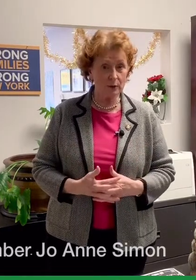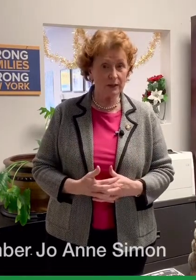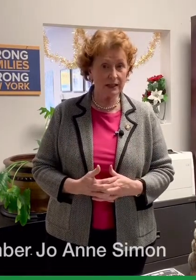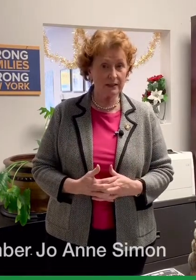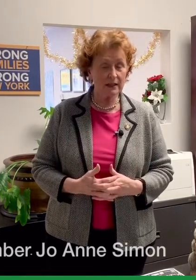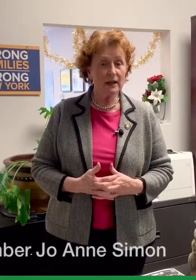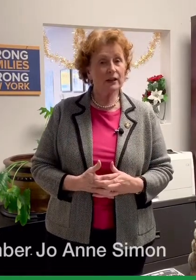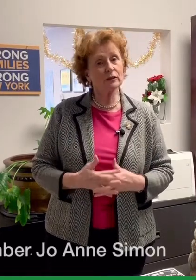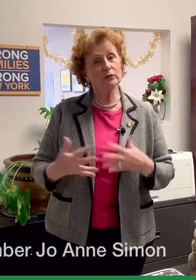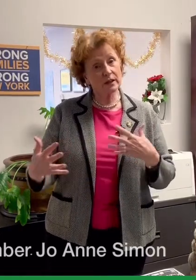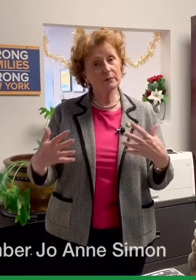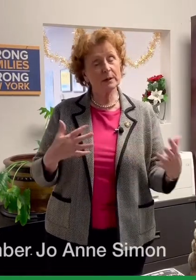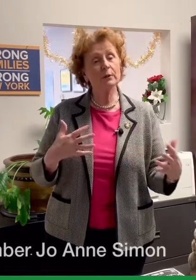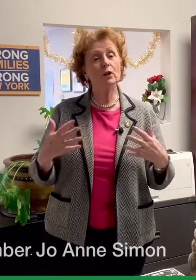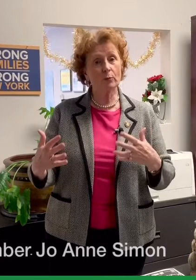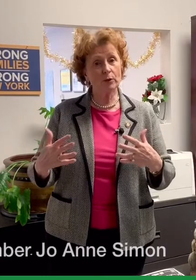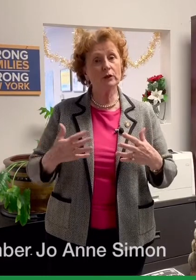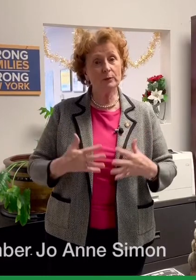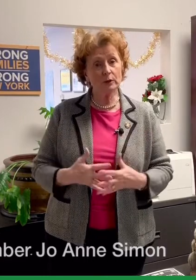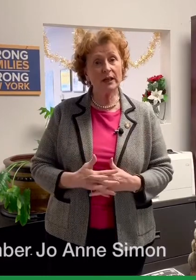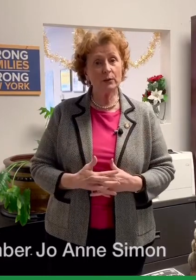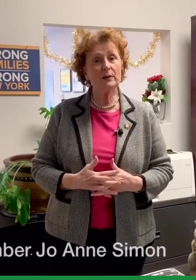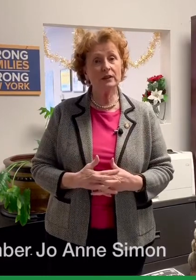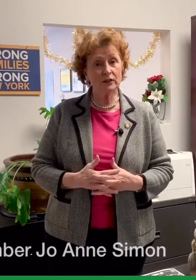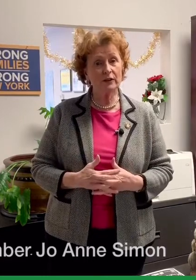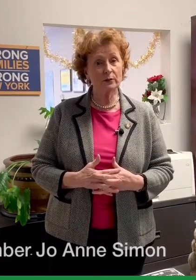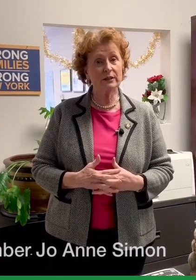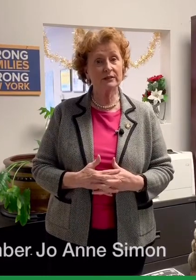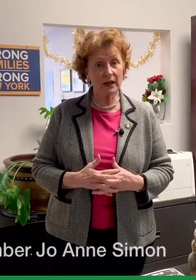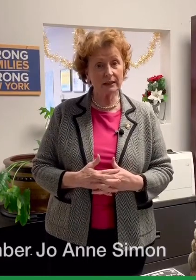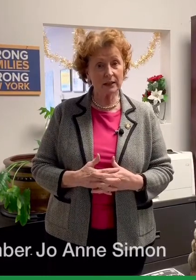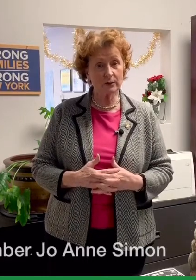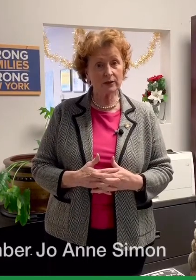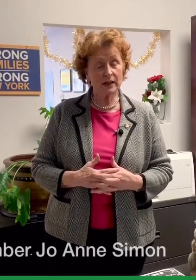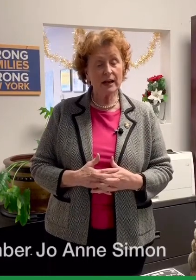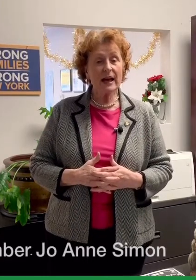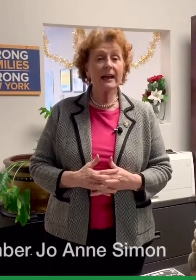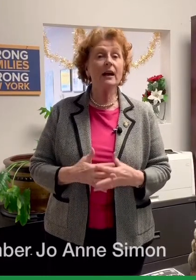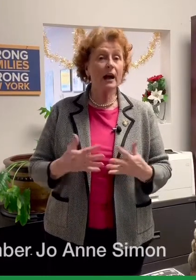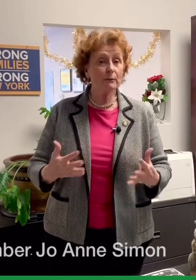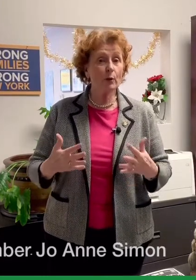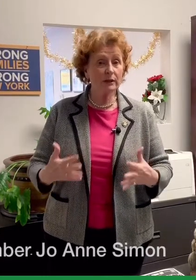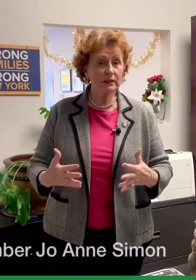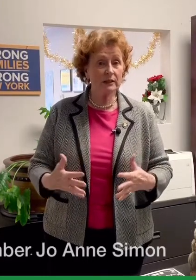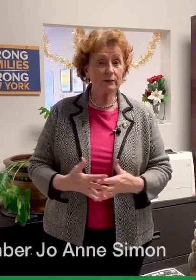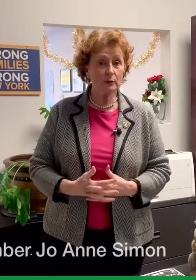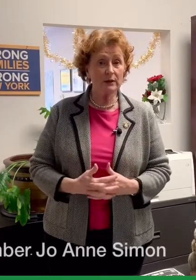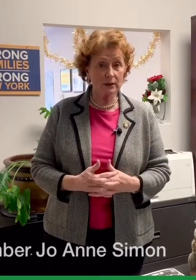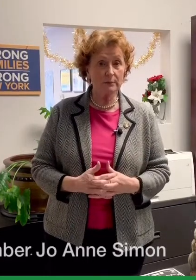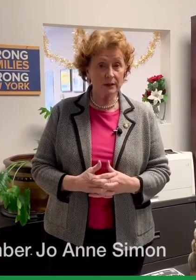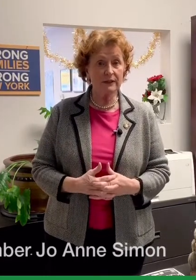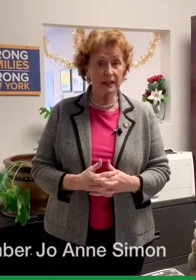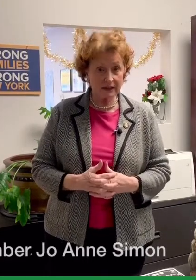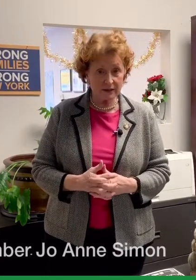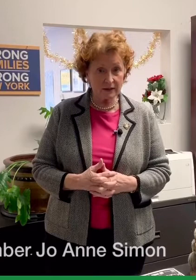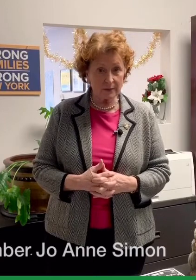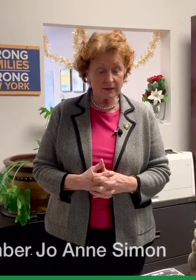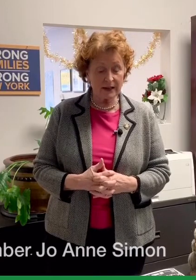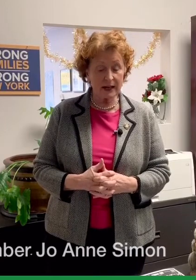communicate. And so deaf people will communicate with each other with sign language. And I'm going to give you a little bit of a lesson about that.